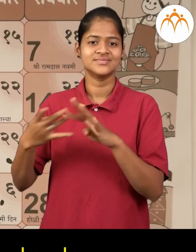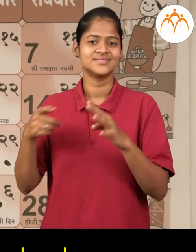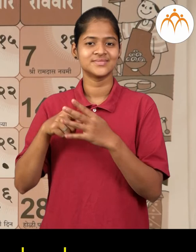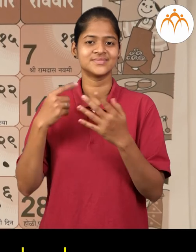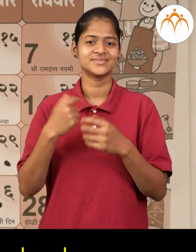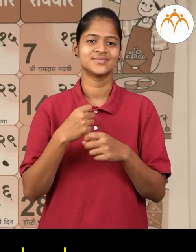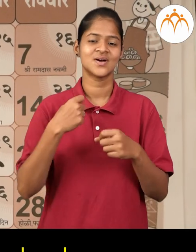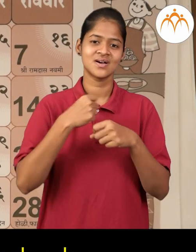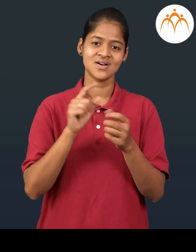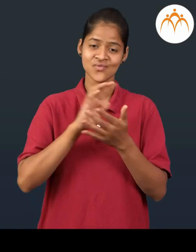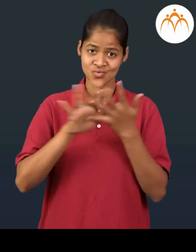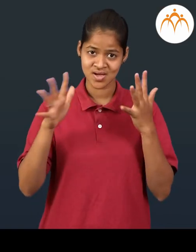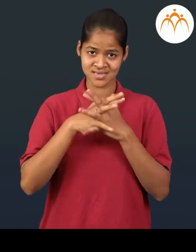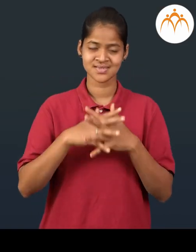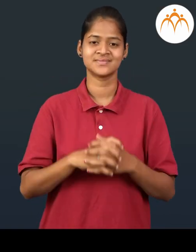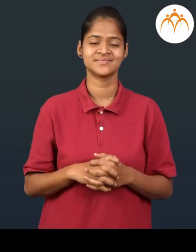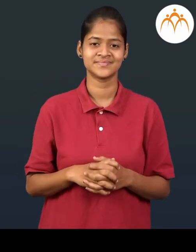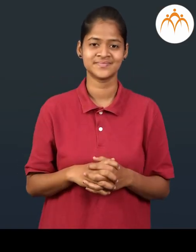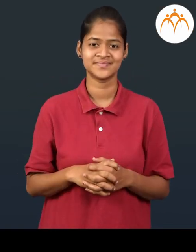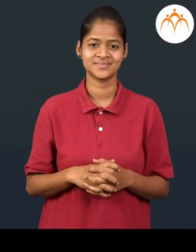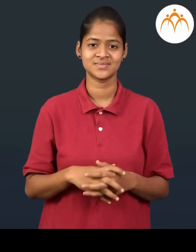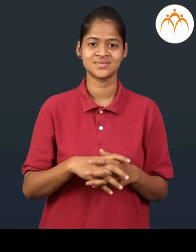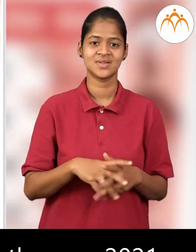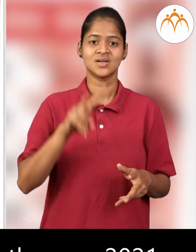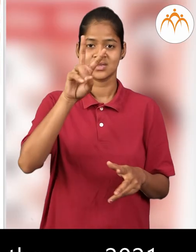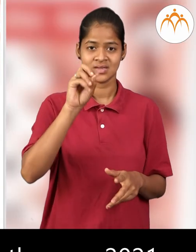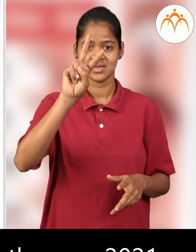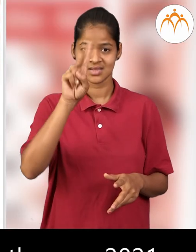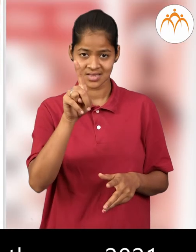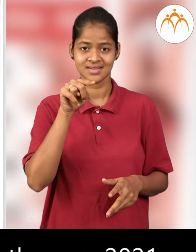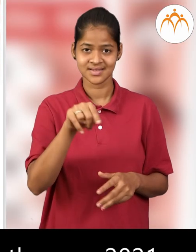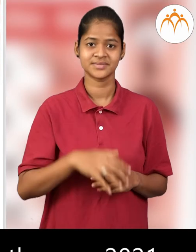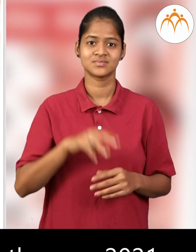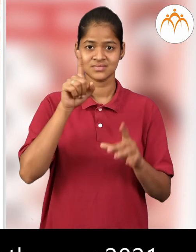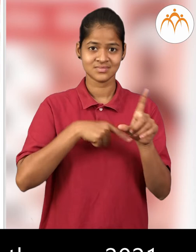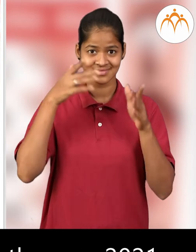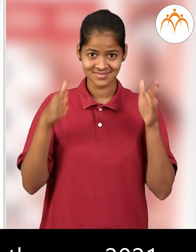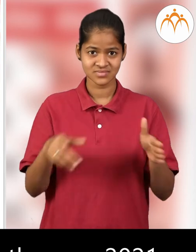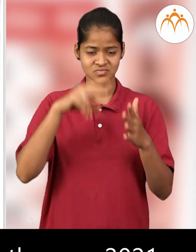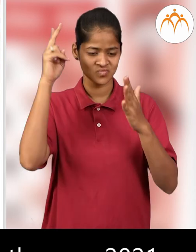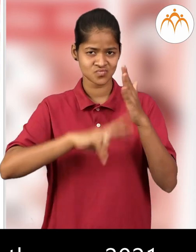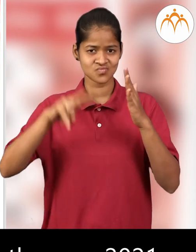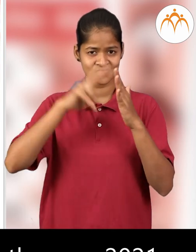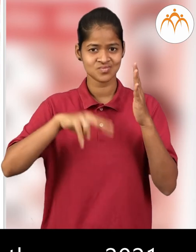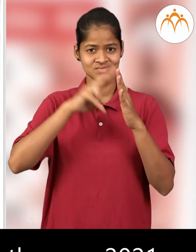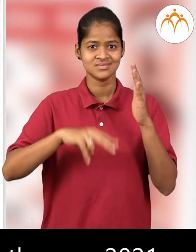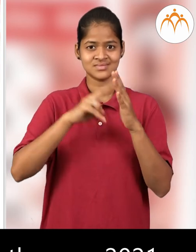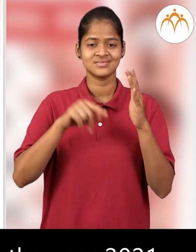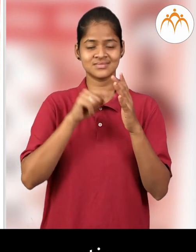calendar. Exercise. Look at the calendar for the year 2021 and